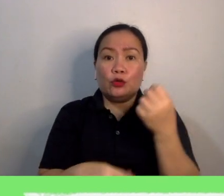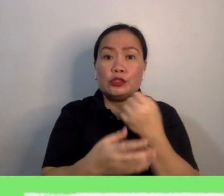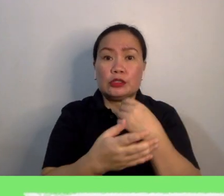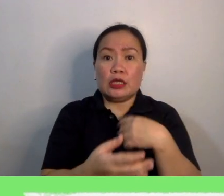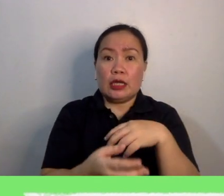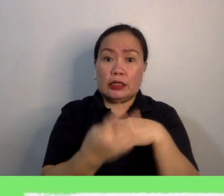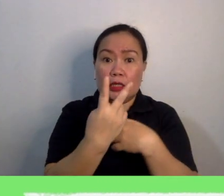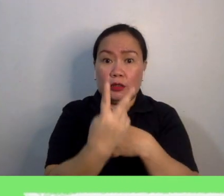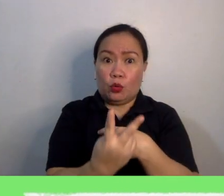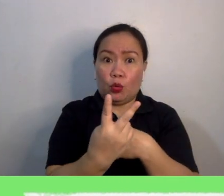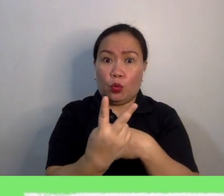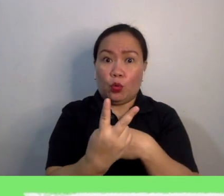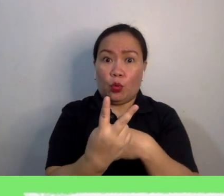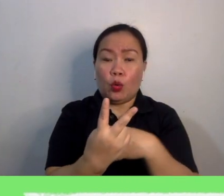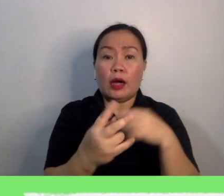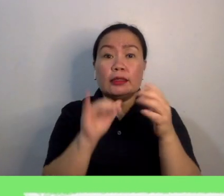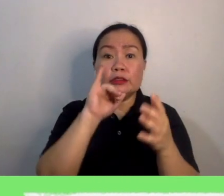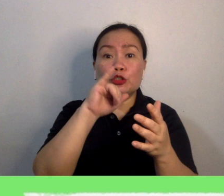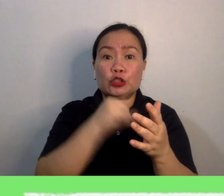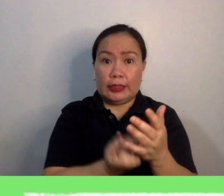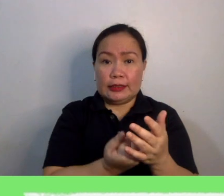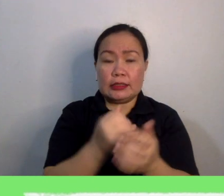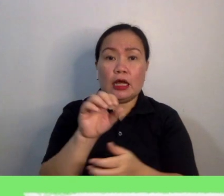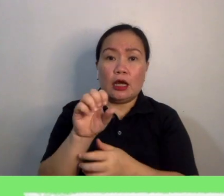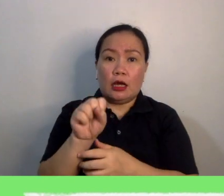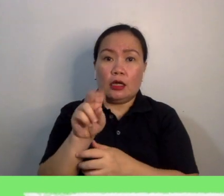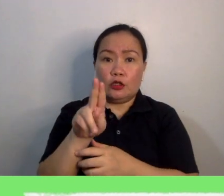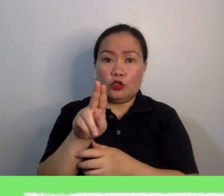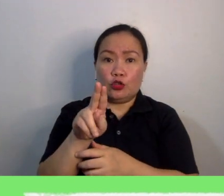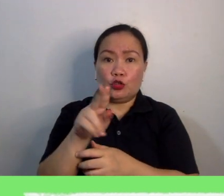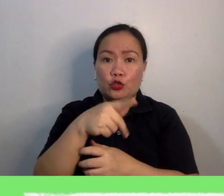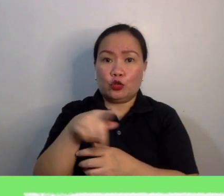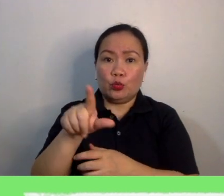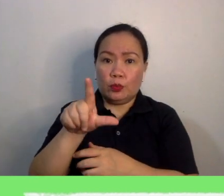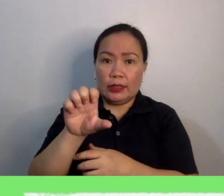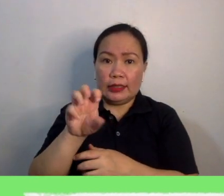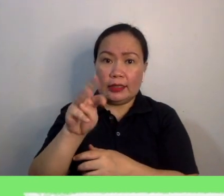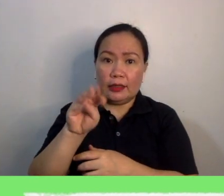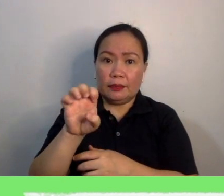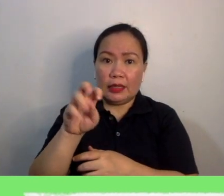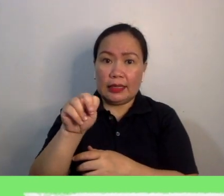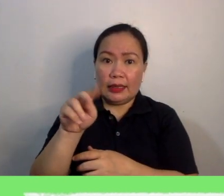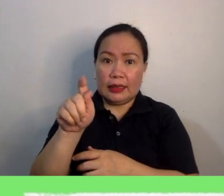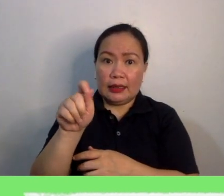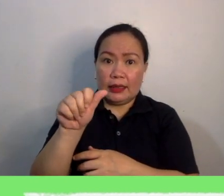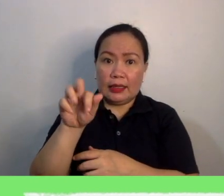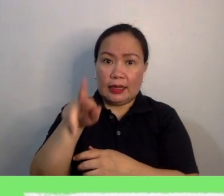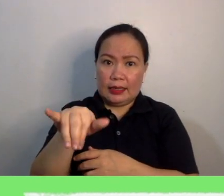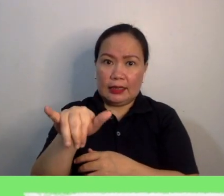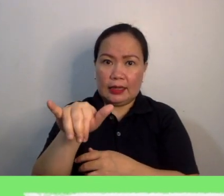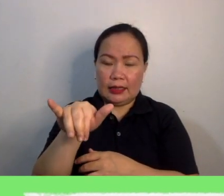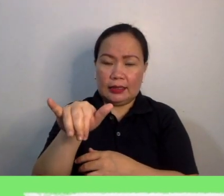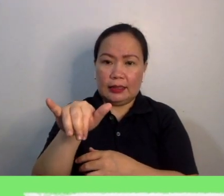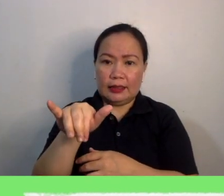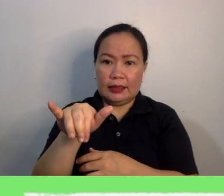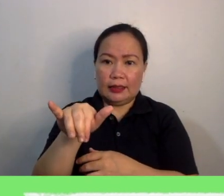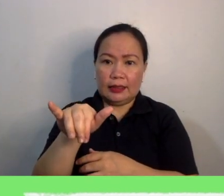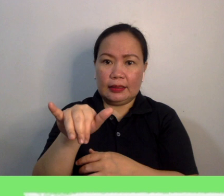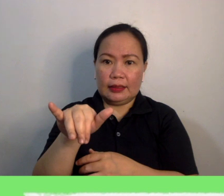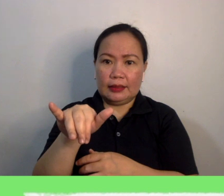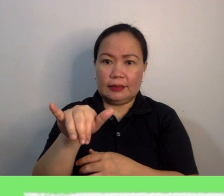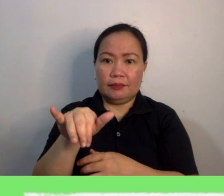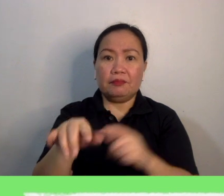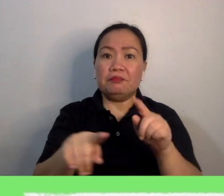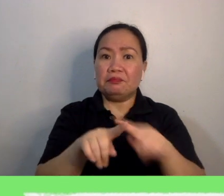they are just supplementary. Sabi nga sa condition ng linear pair, dapat